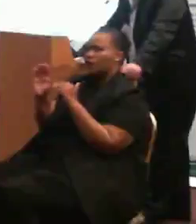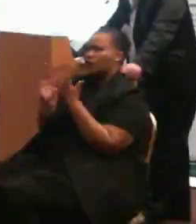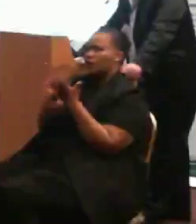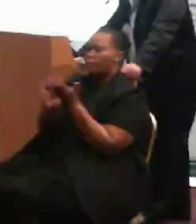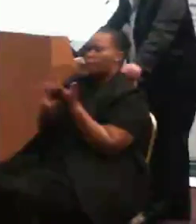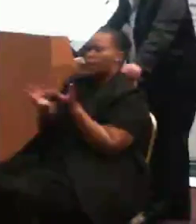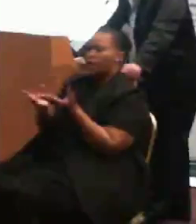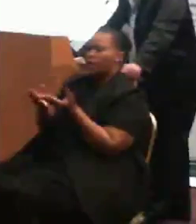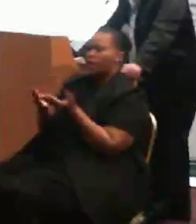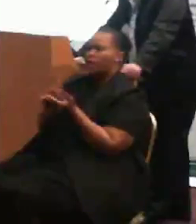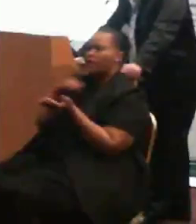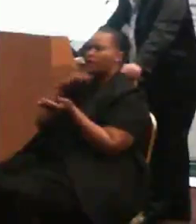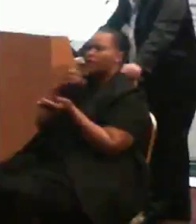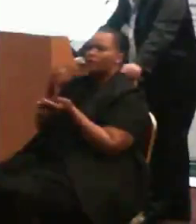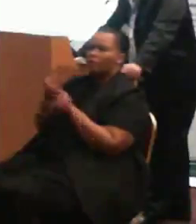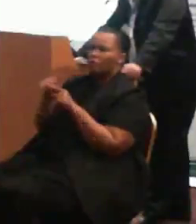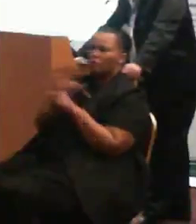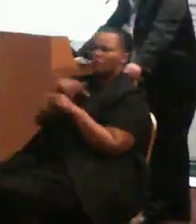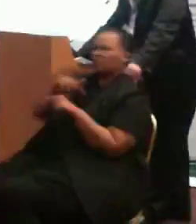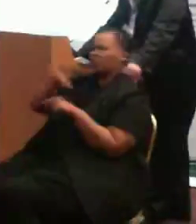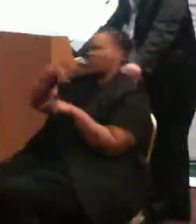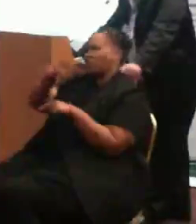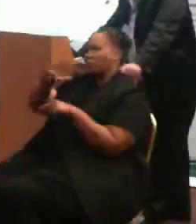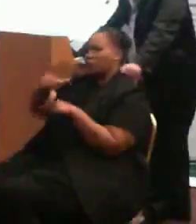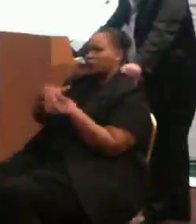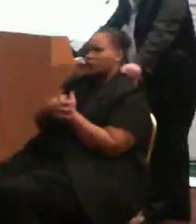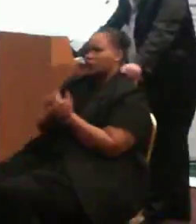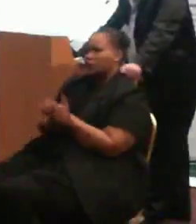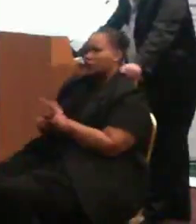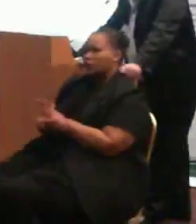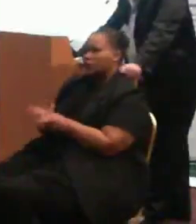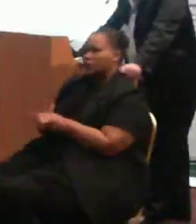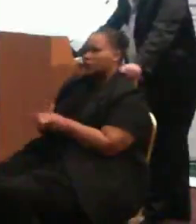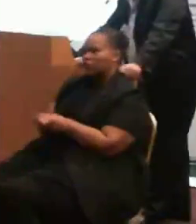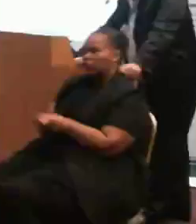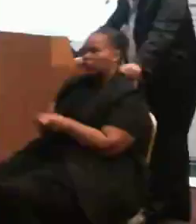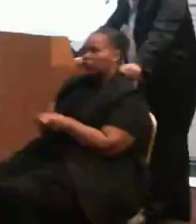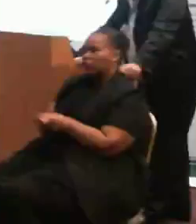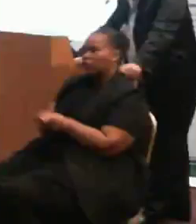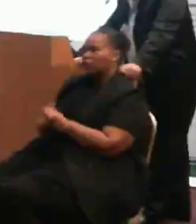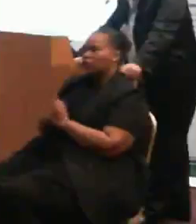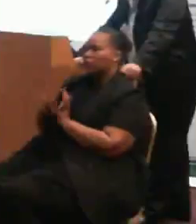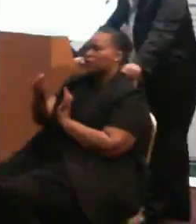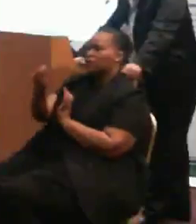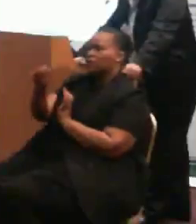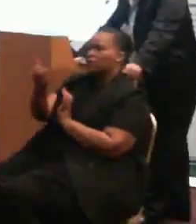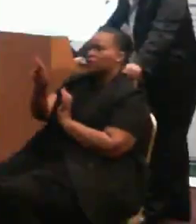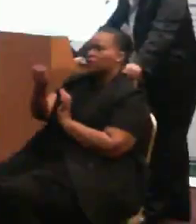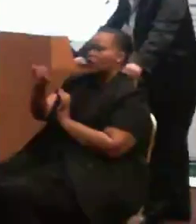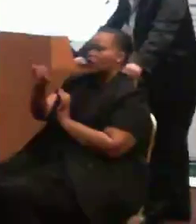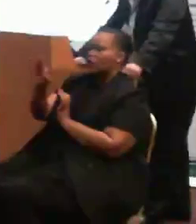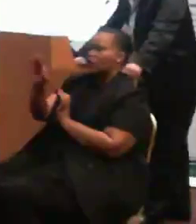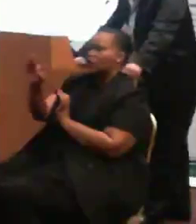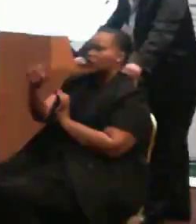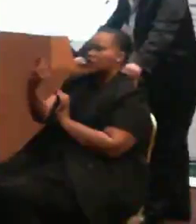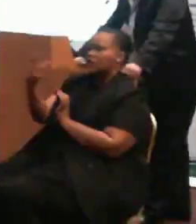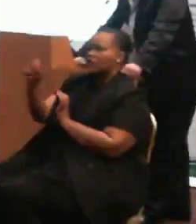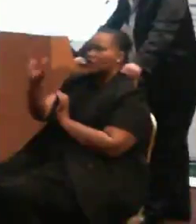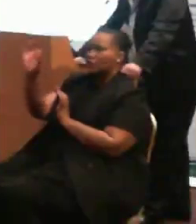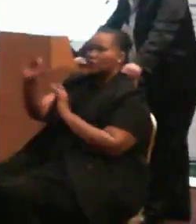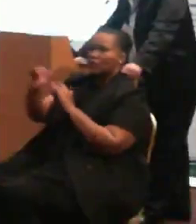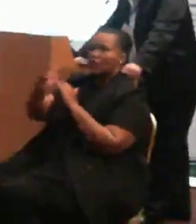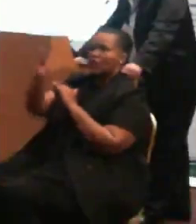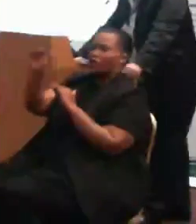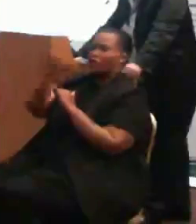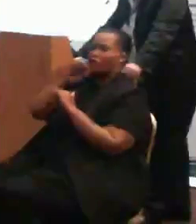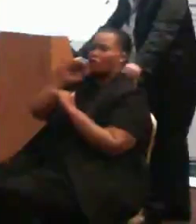give me the numbers, but I'm estimating them to the best of my ability. The tariff is more than 70% higher than what it should be, so that's another 100